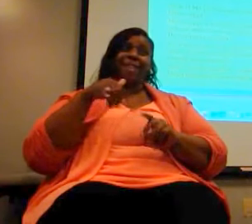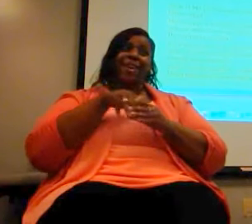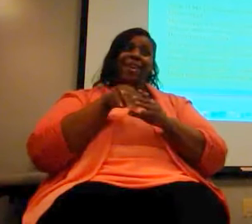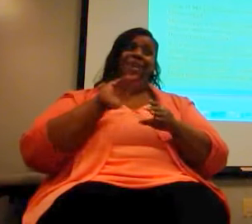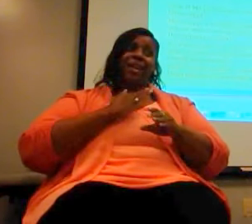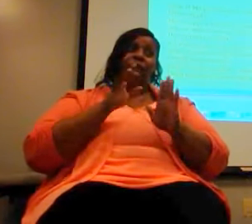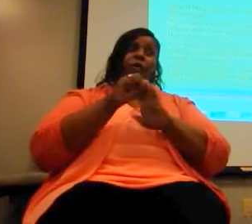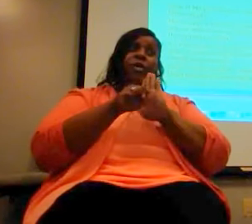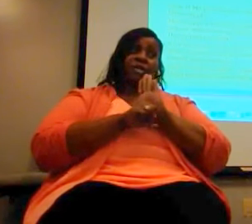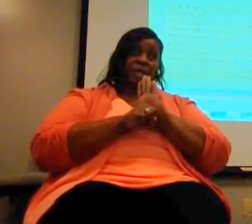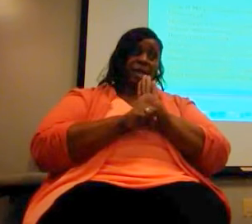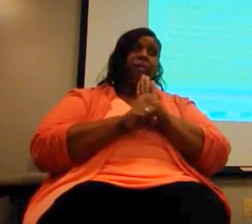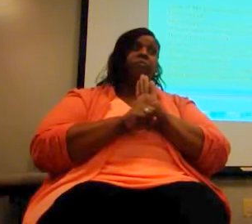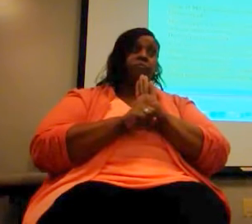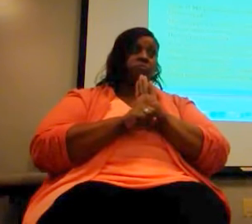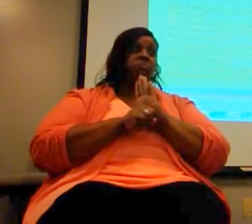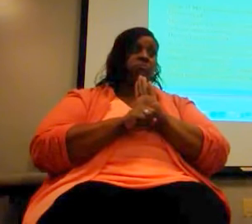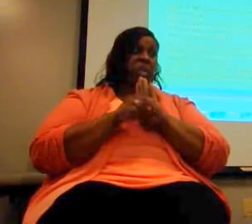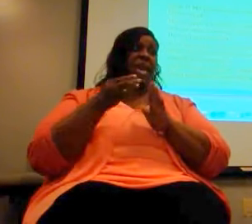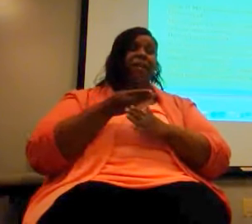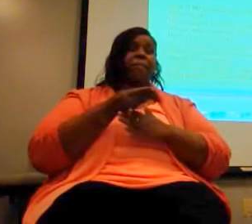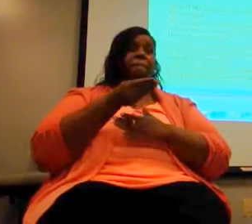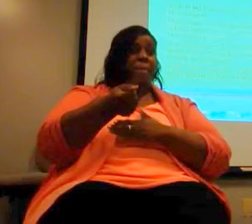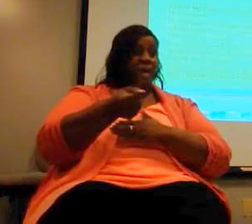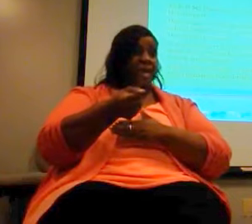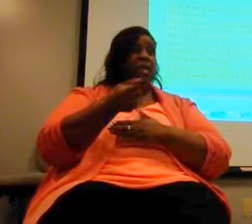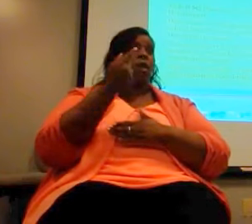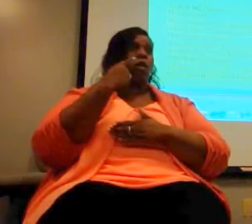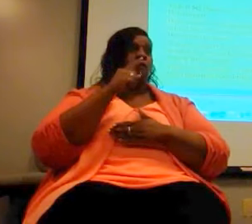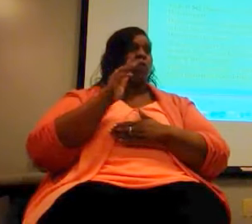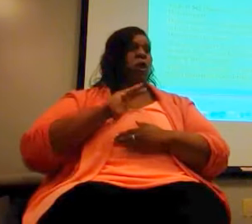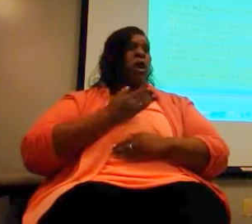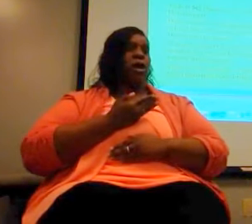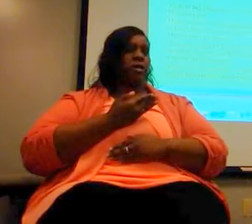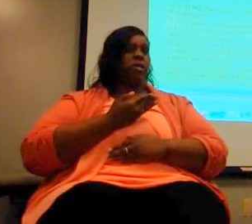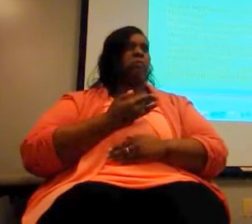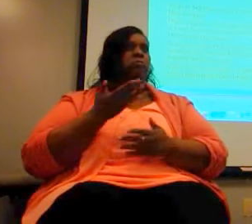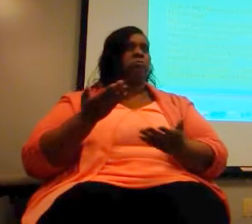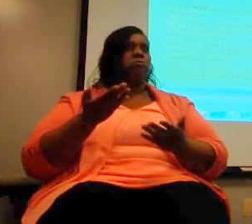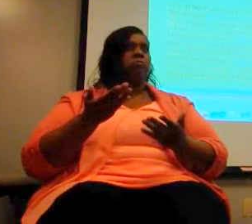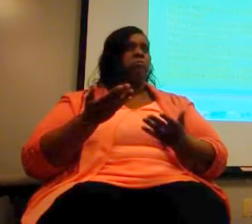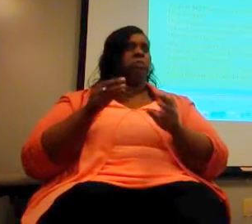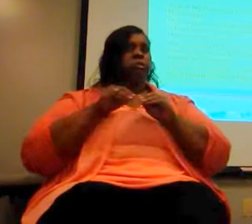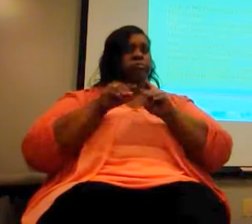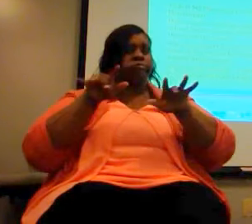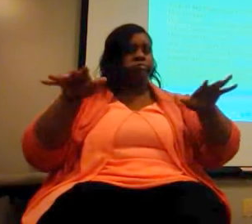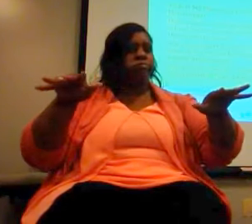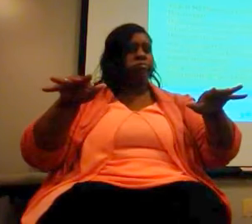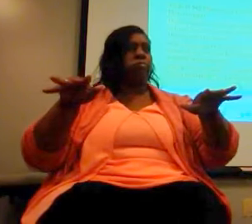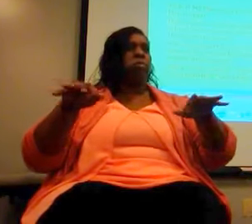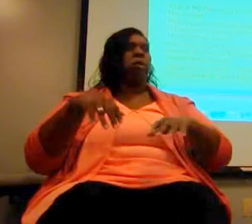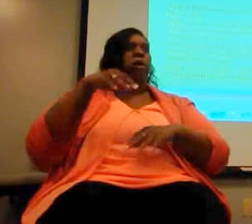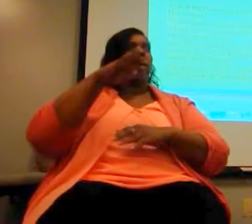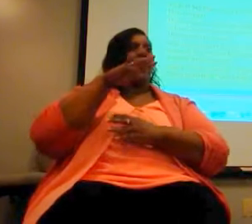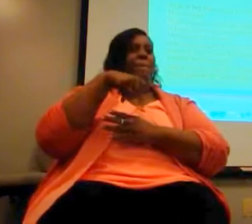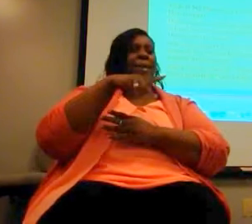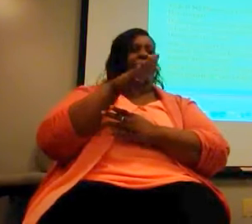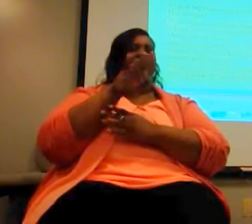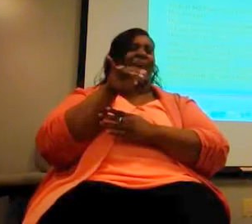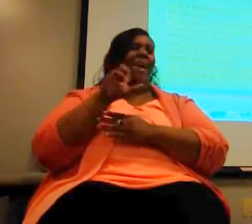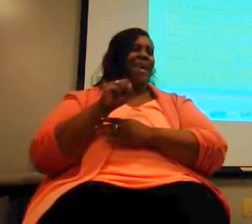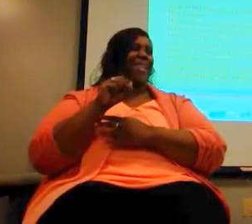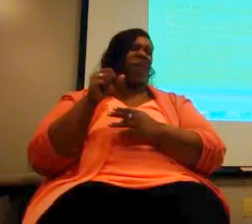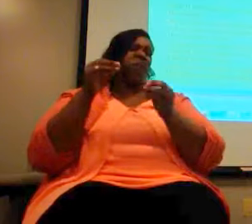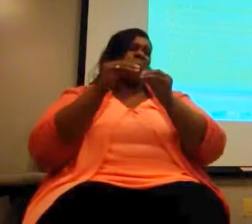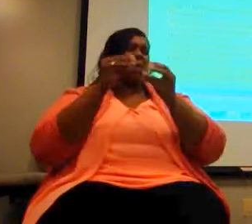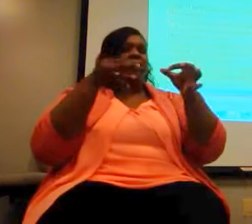has funded and facilitated us being able to spread PBIS, and I'll explain to you a little